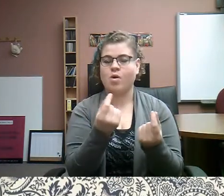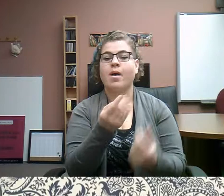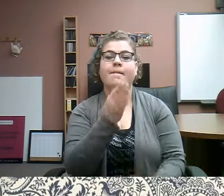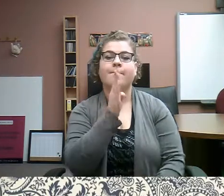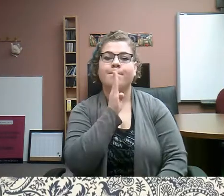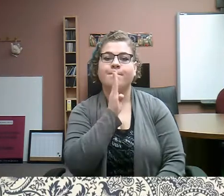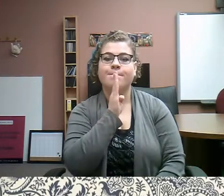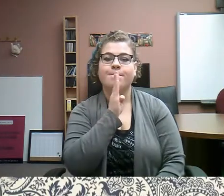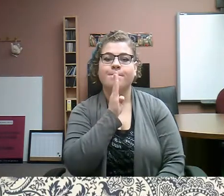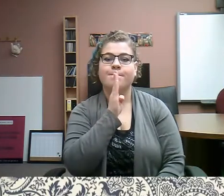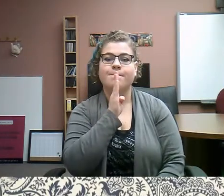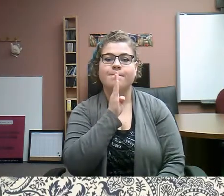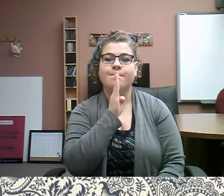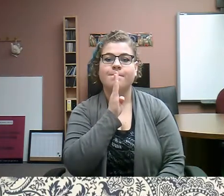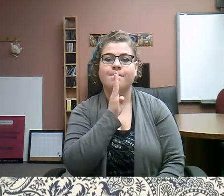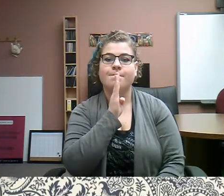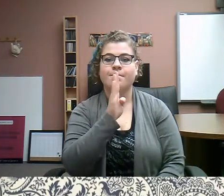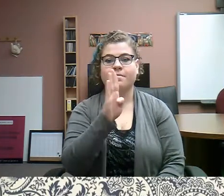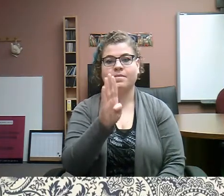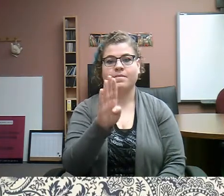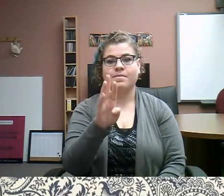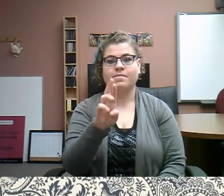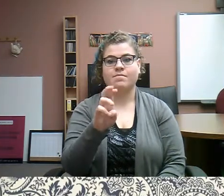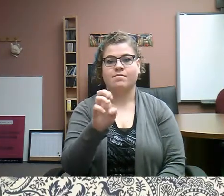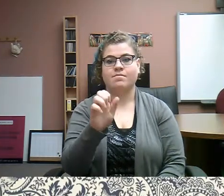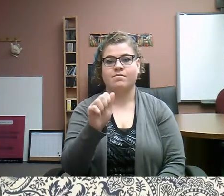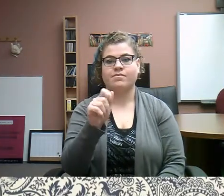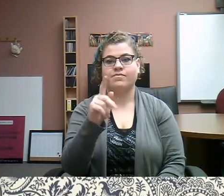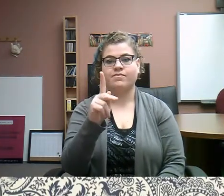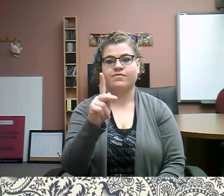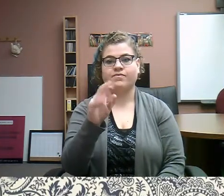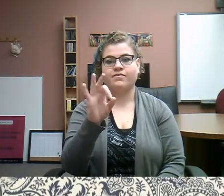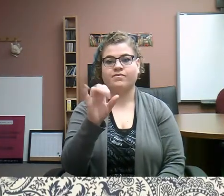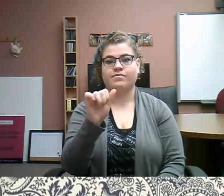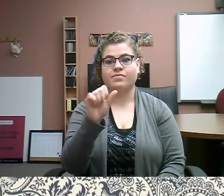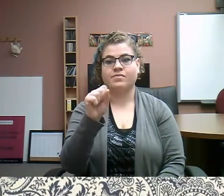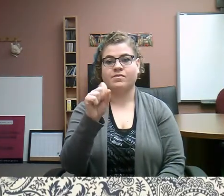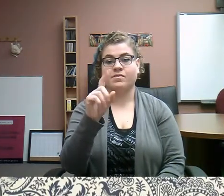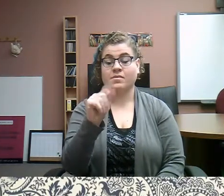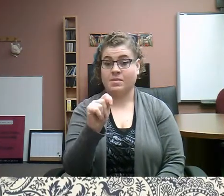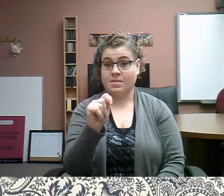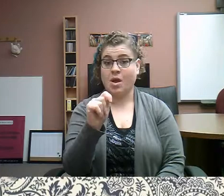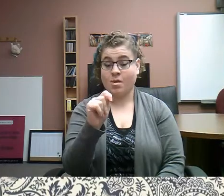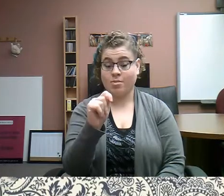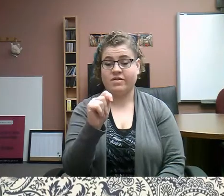So in the morning, you have breakfast.